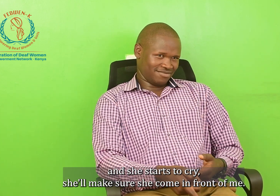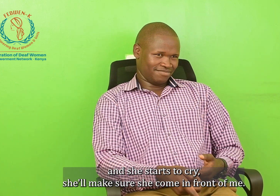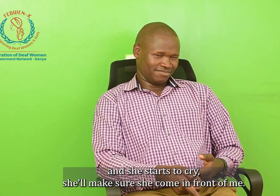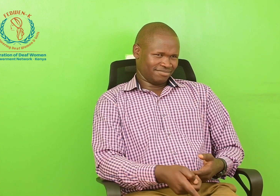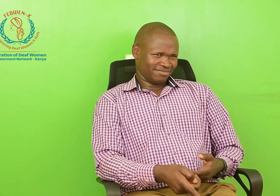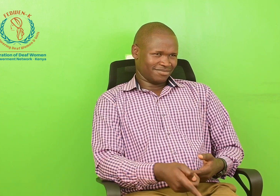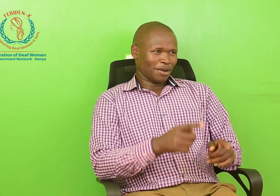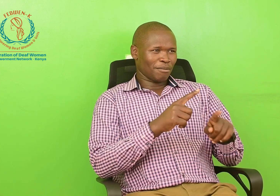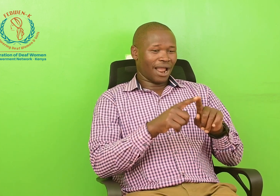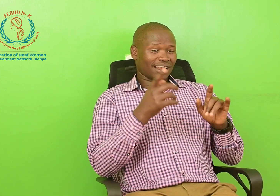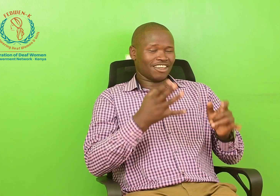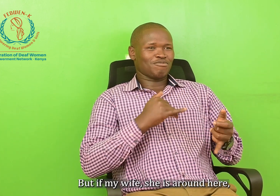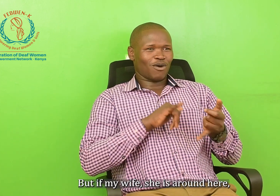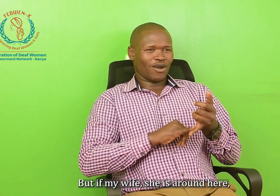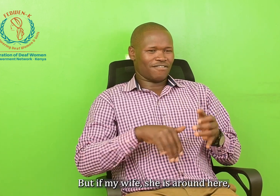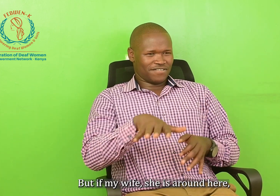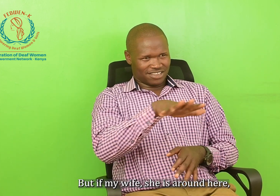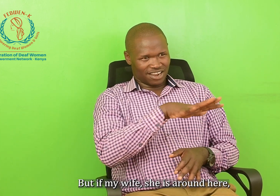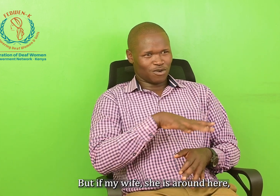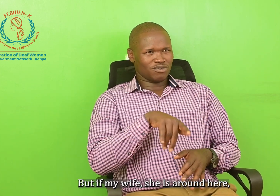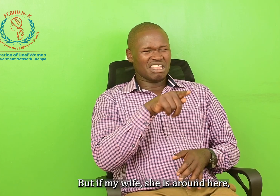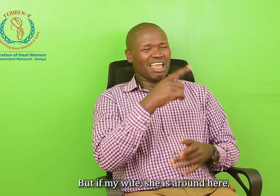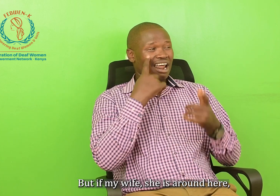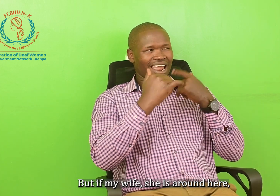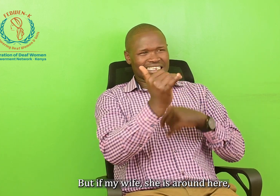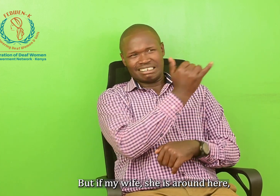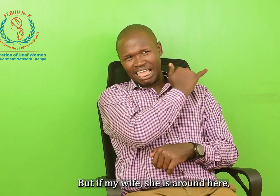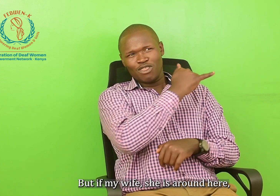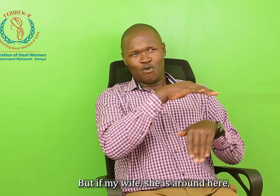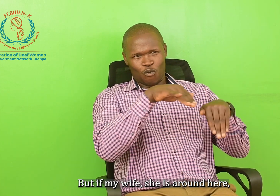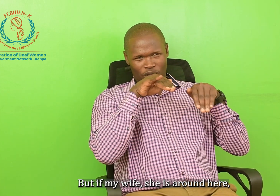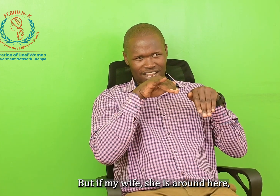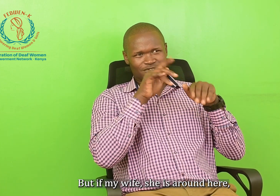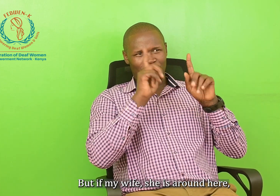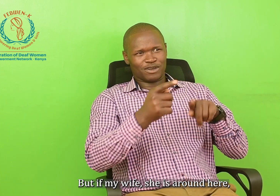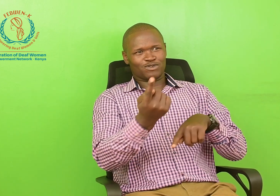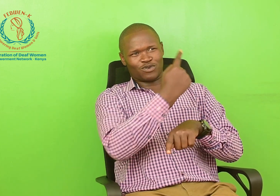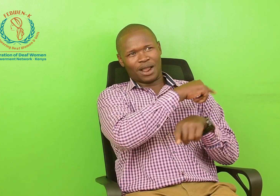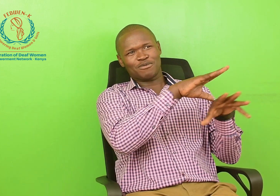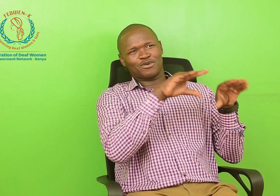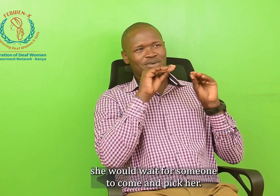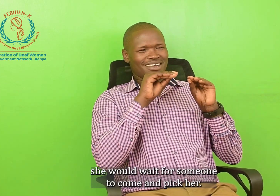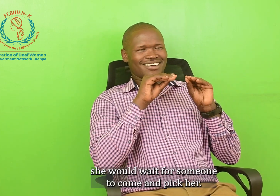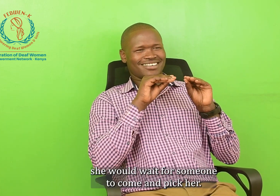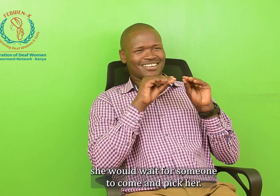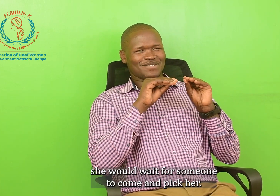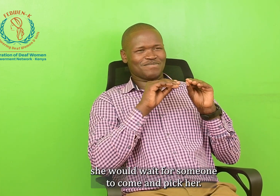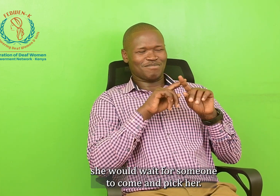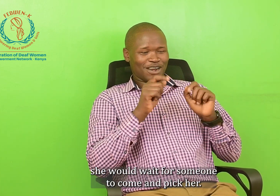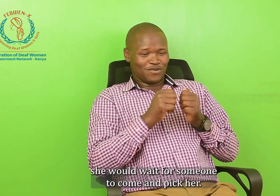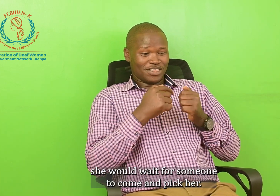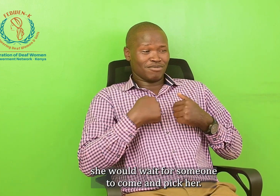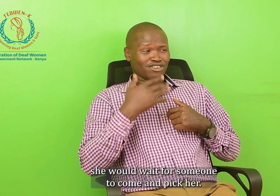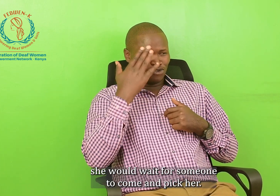me. But if my wife is around, she'll wait for someone to come and pick